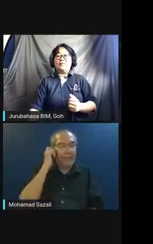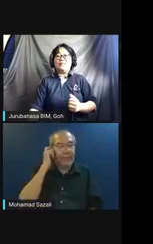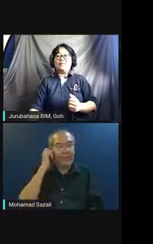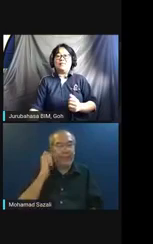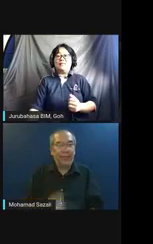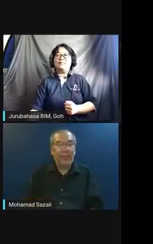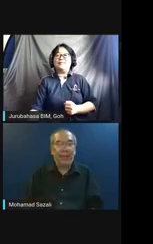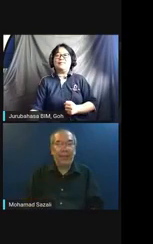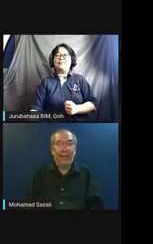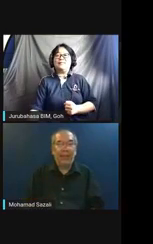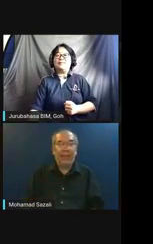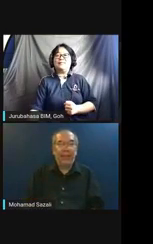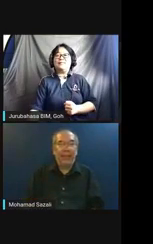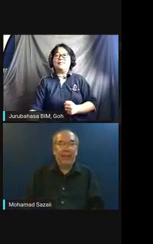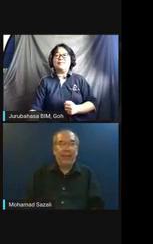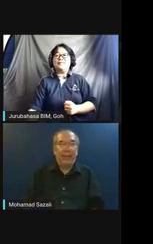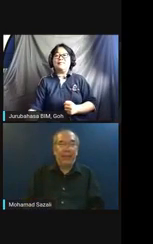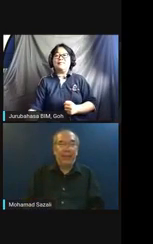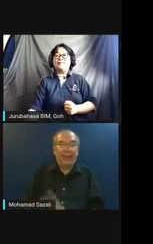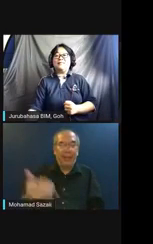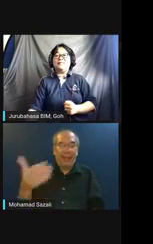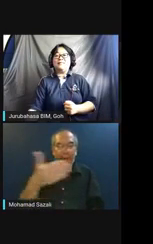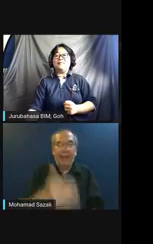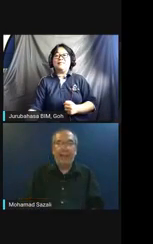Next slide, please.